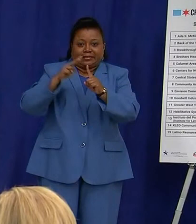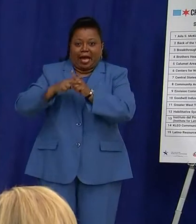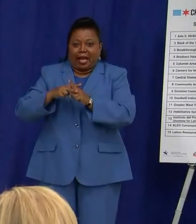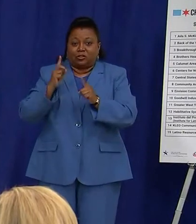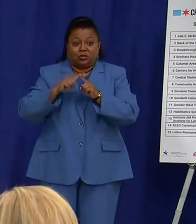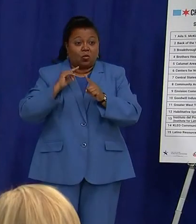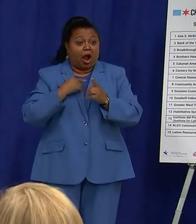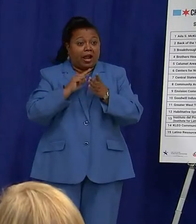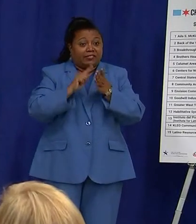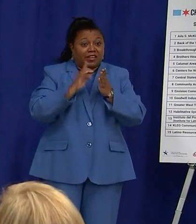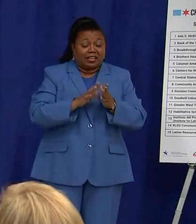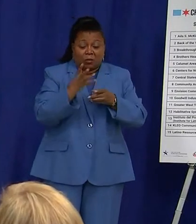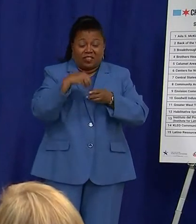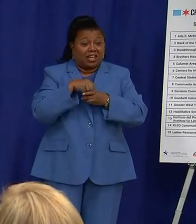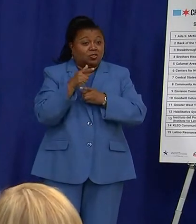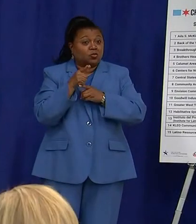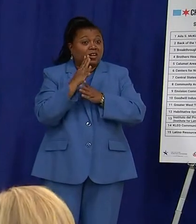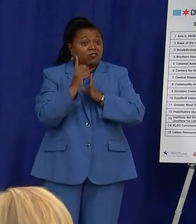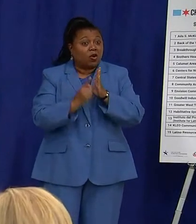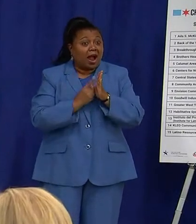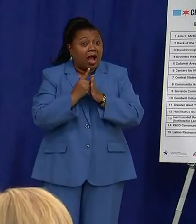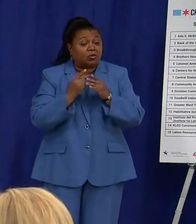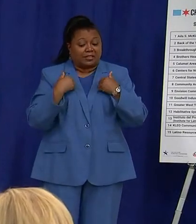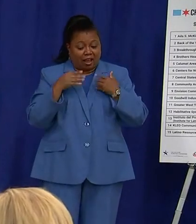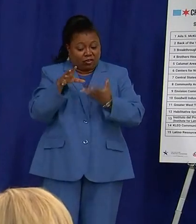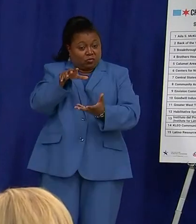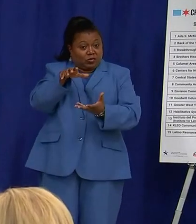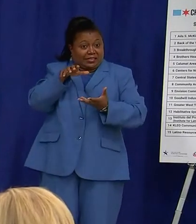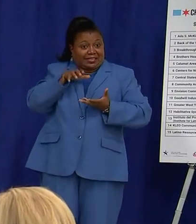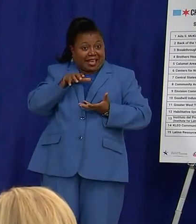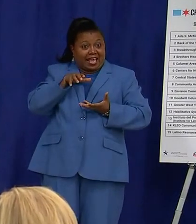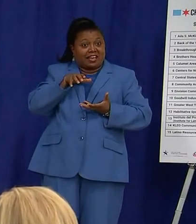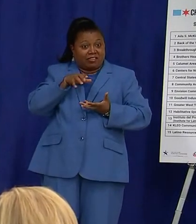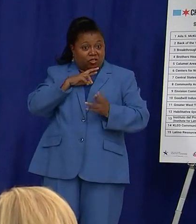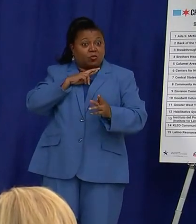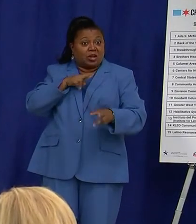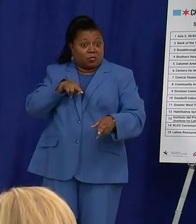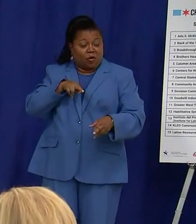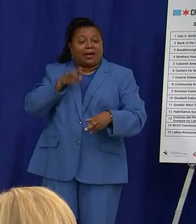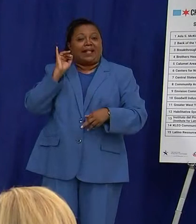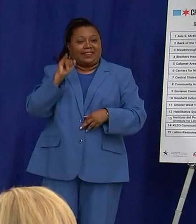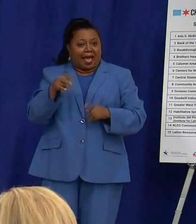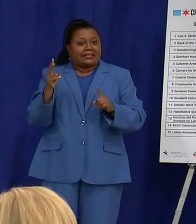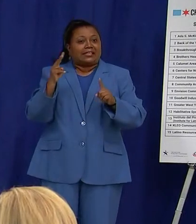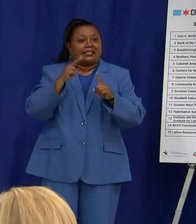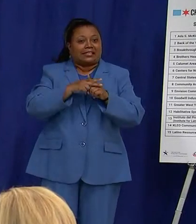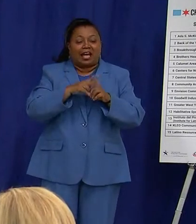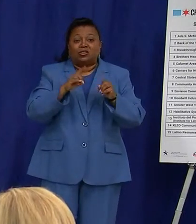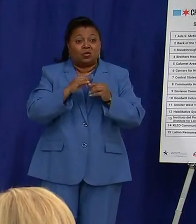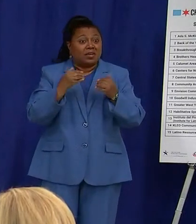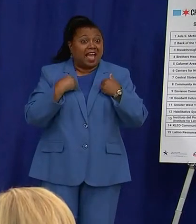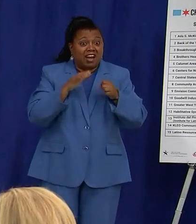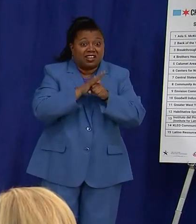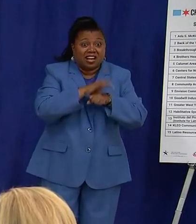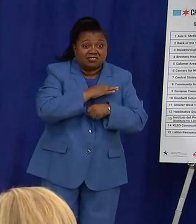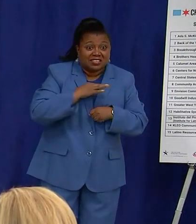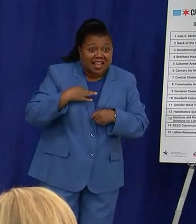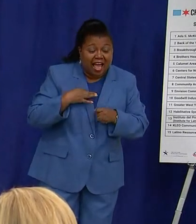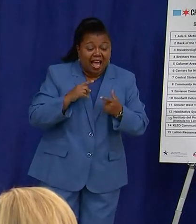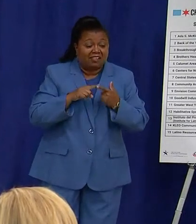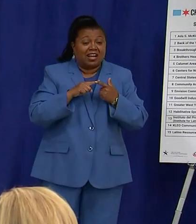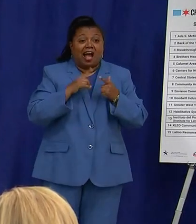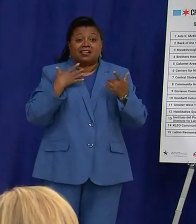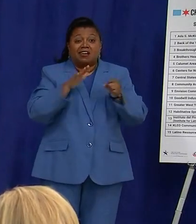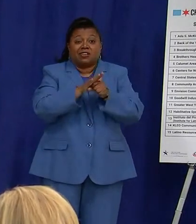to our investigators within 24 hours of having received the report. That's a sign of, do we have enough staff? Do we have